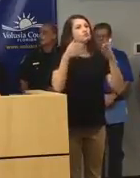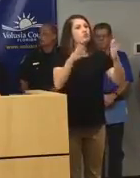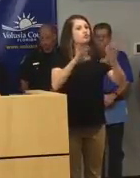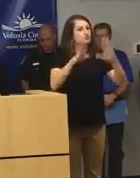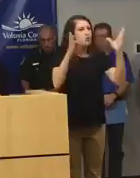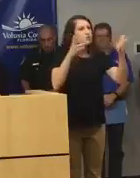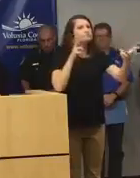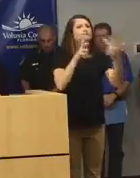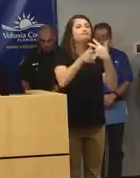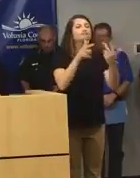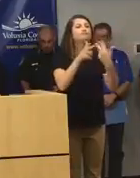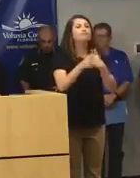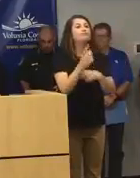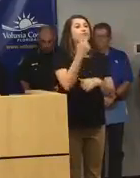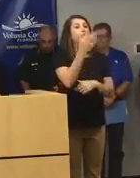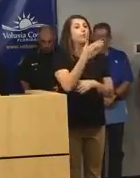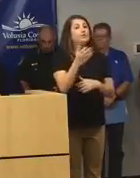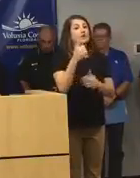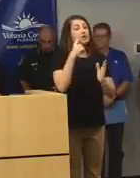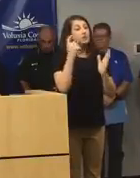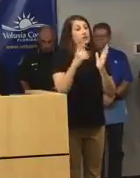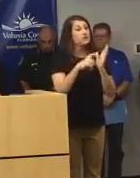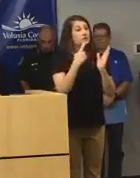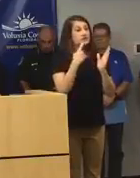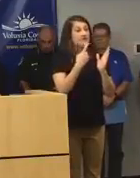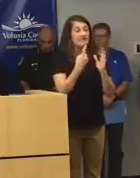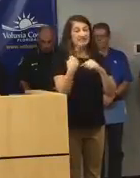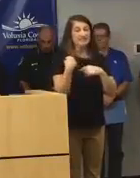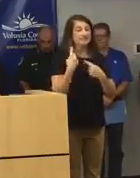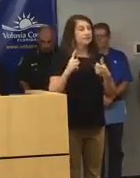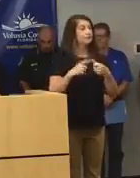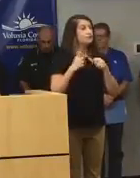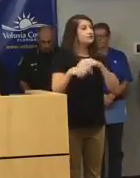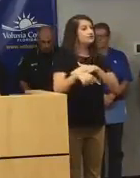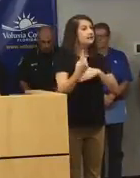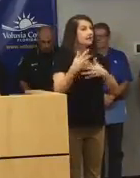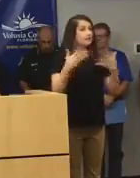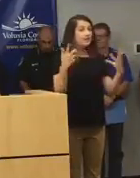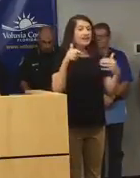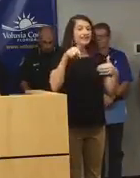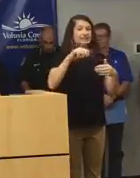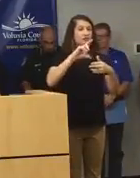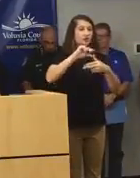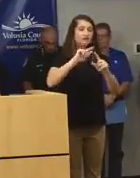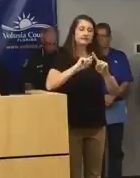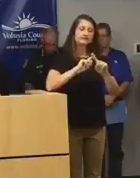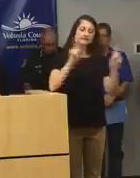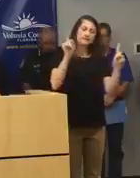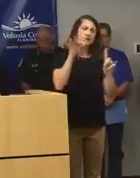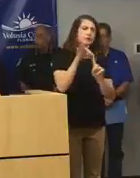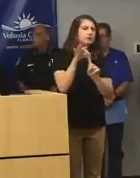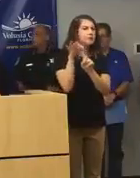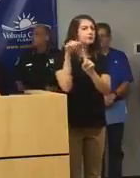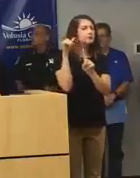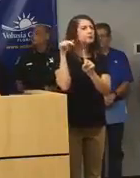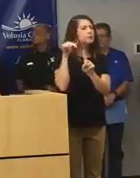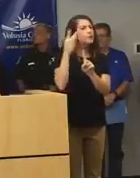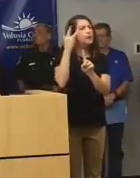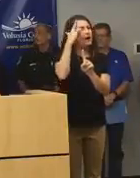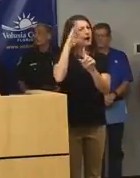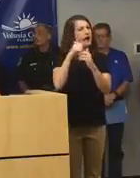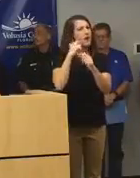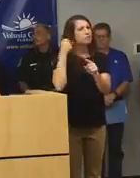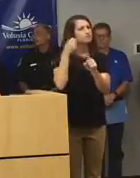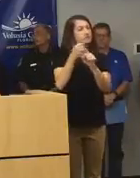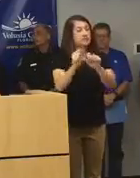whatever. The one thing you've noticed that we've all been saying since day one is that this hurricane's different in the sense of how it impacted